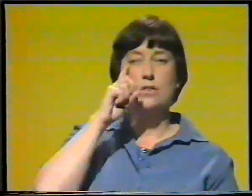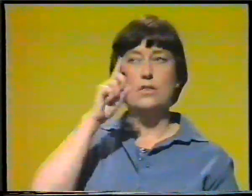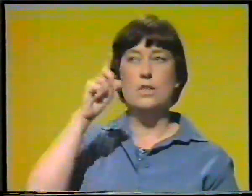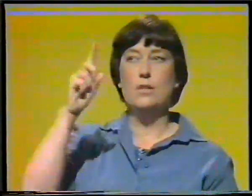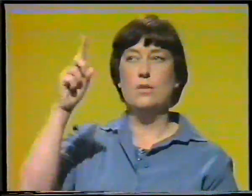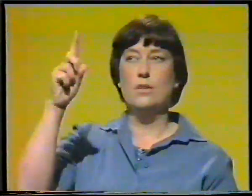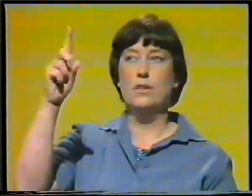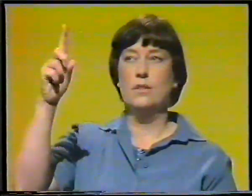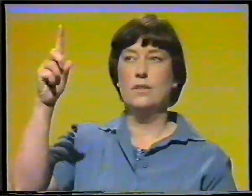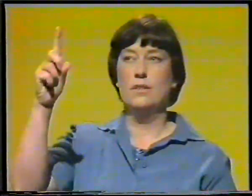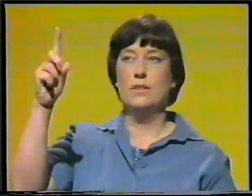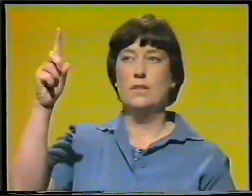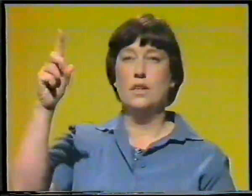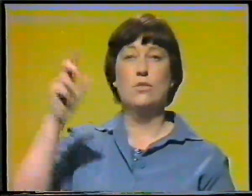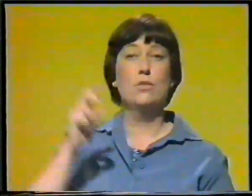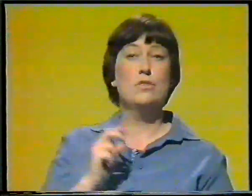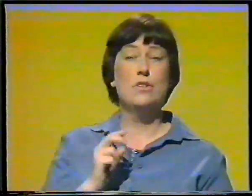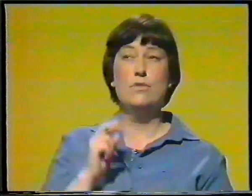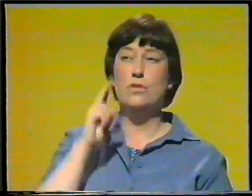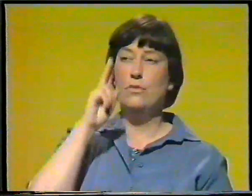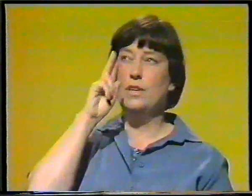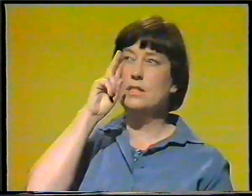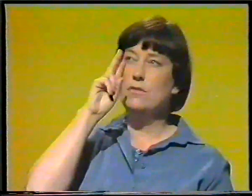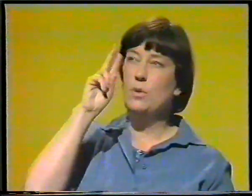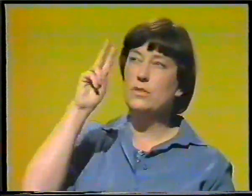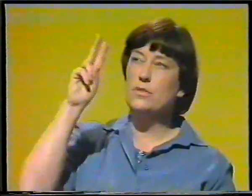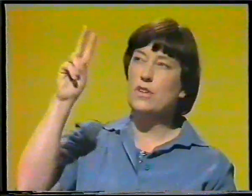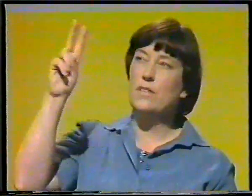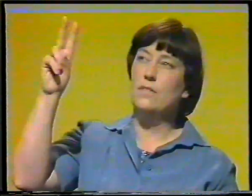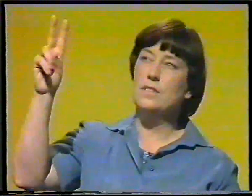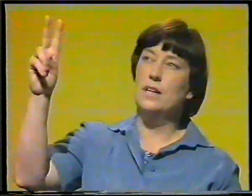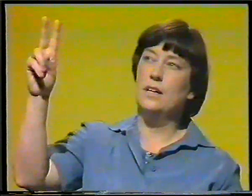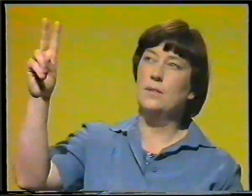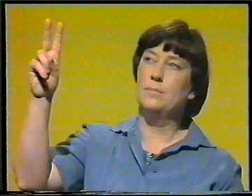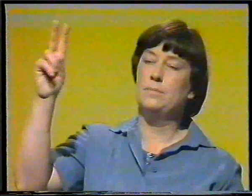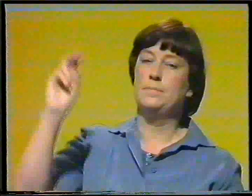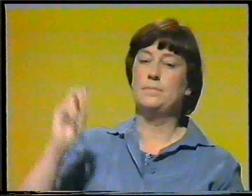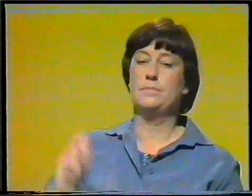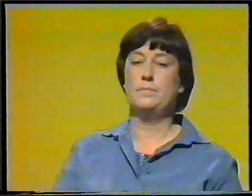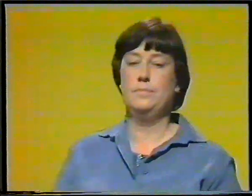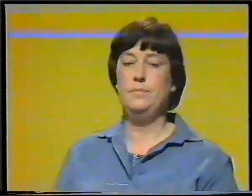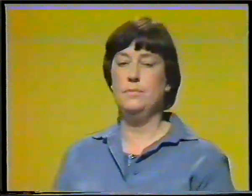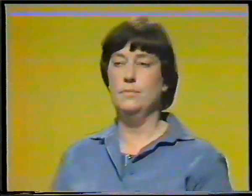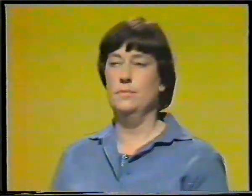To look. And you can also use 2 fingers if you want to strengthen the sign.